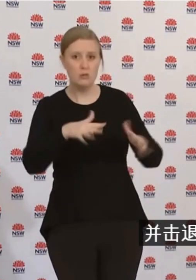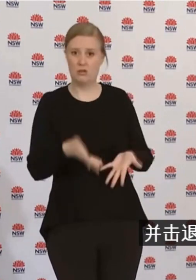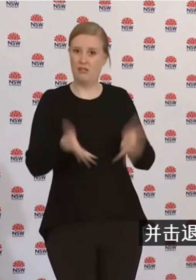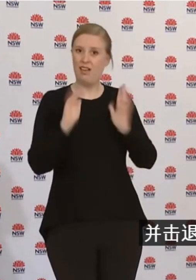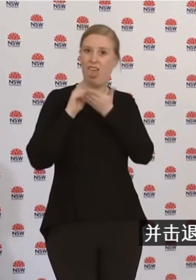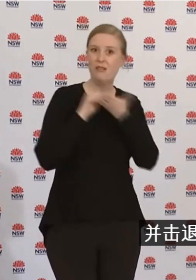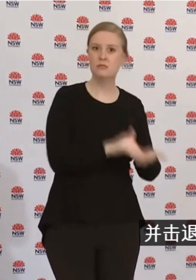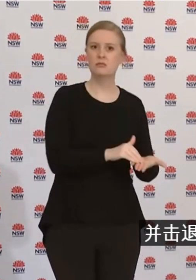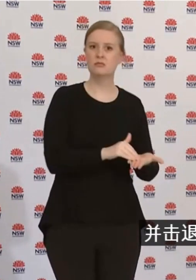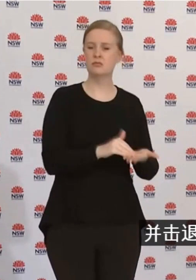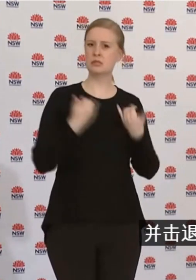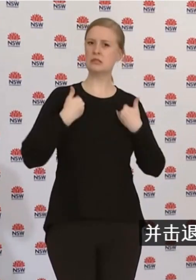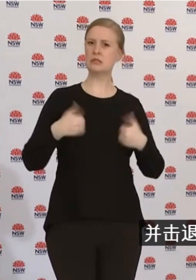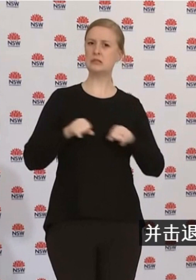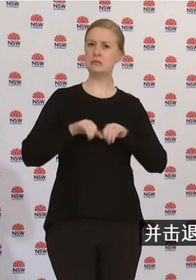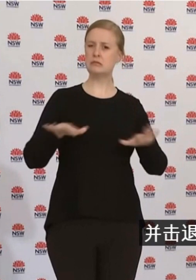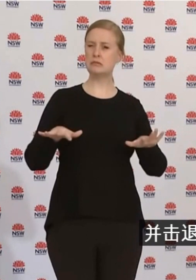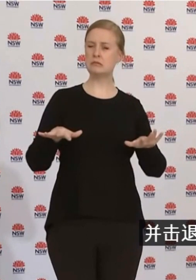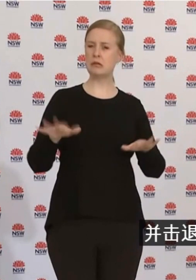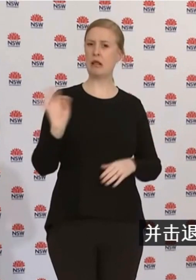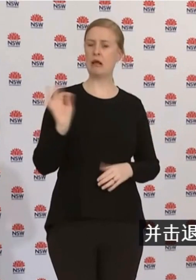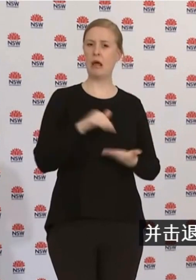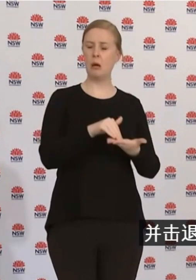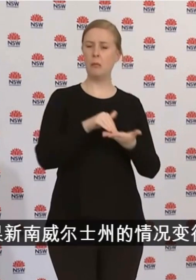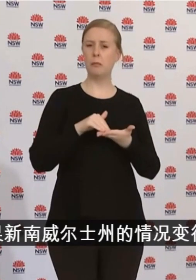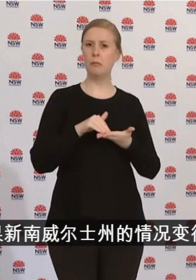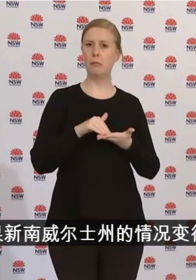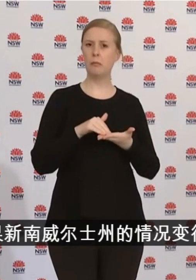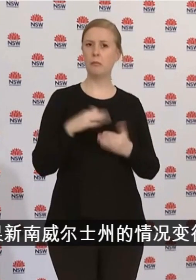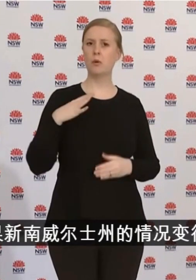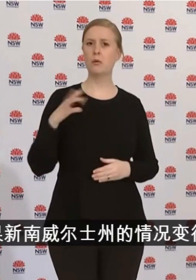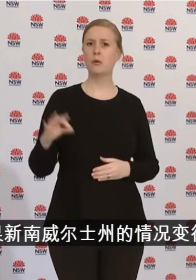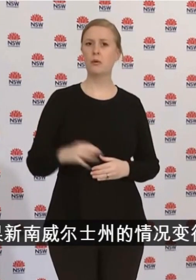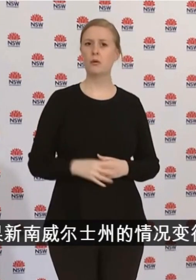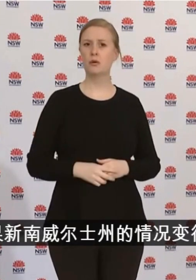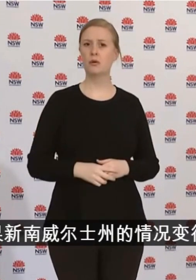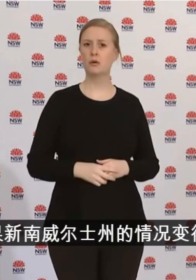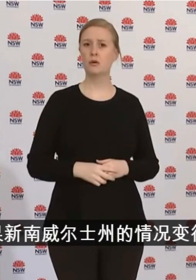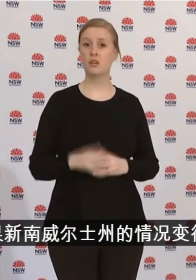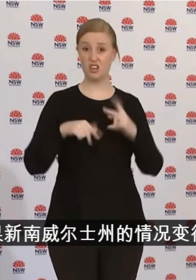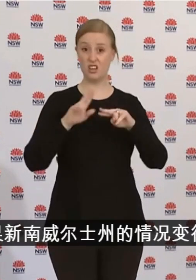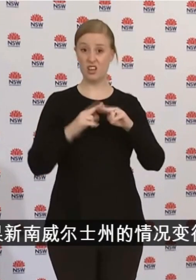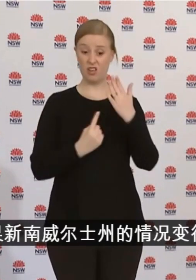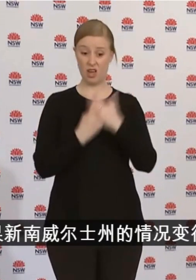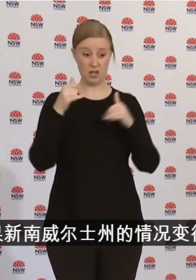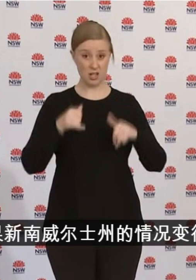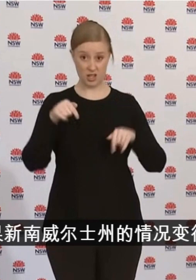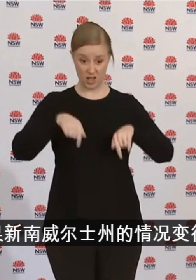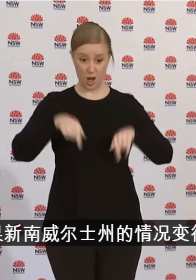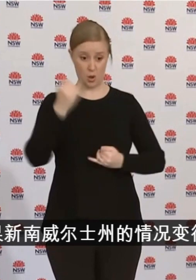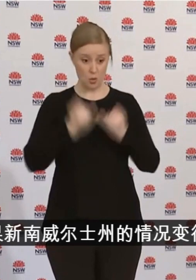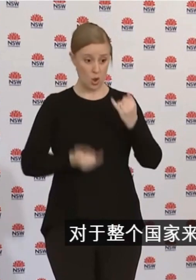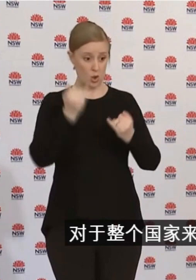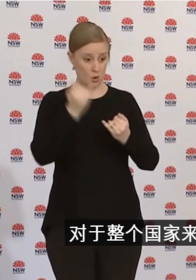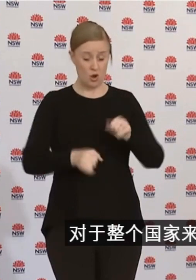and beating back this COVID virus that could actually, if it gets worse here in New South Wales, could actually create